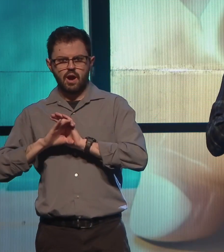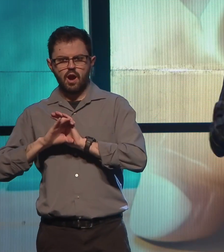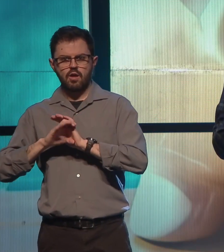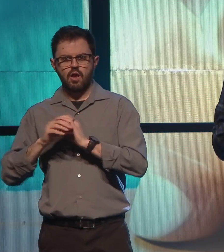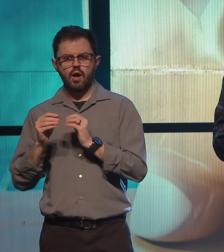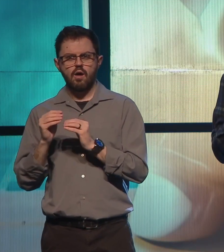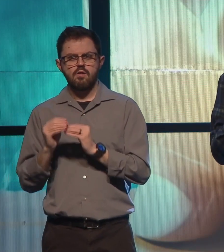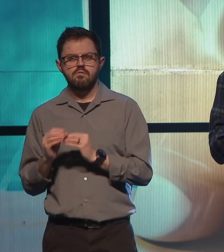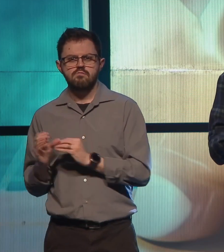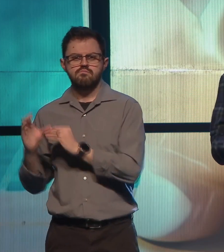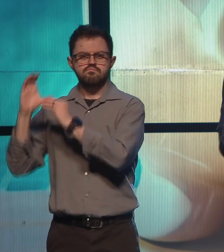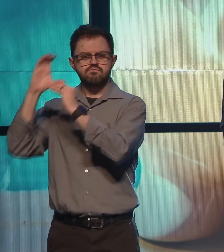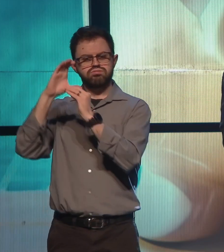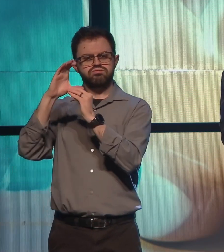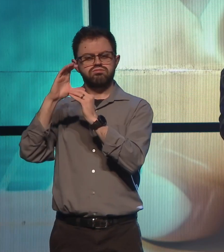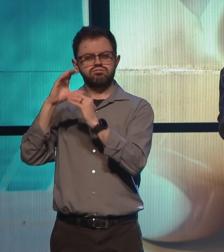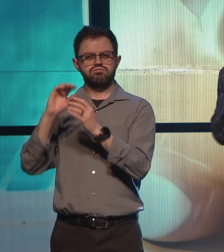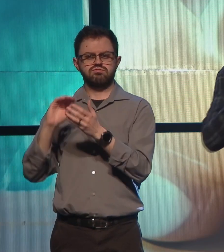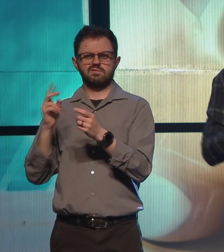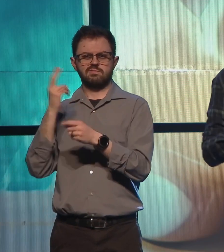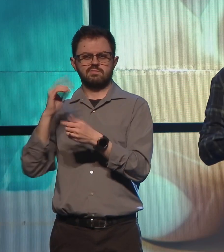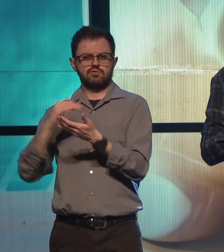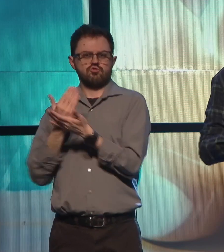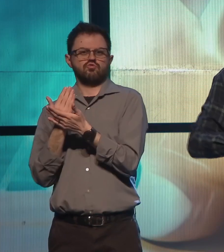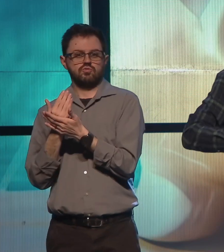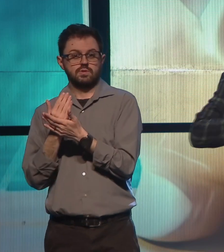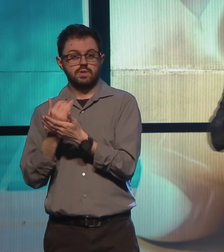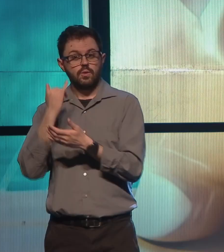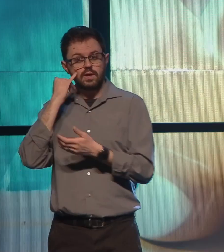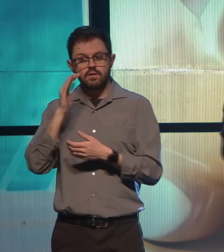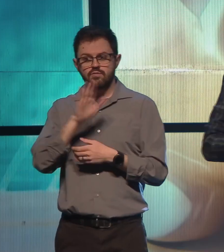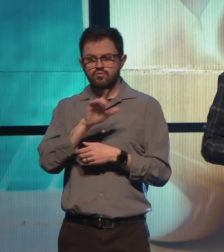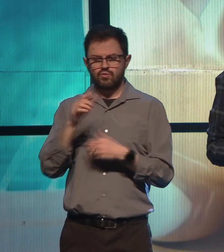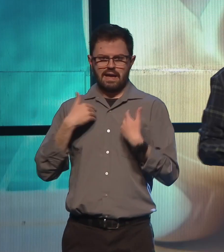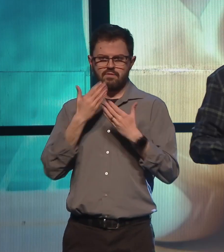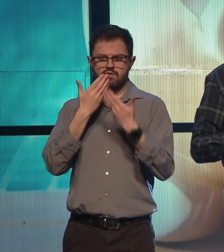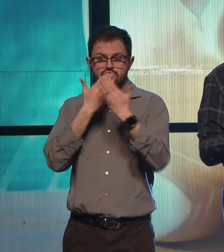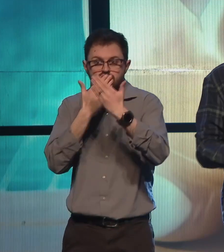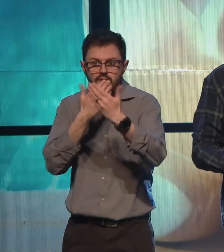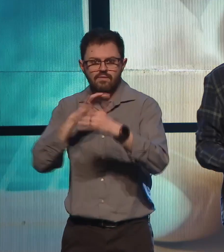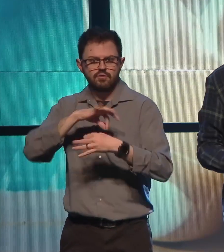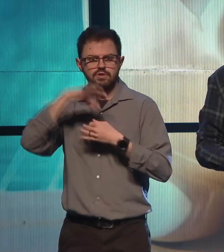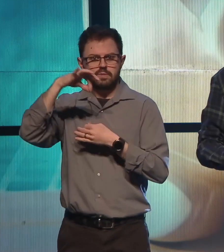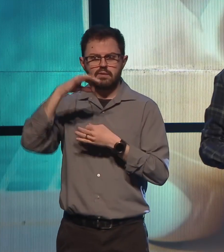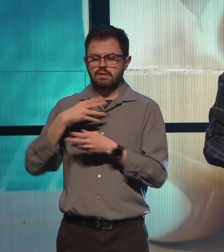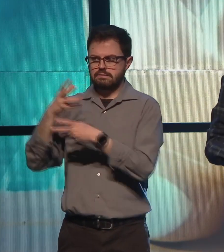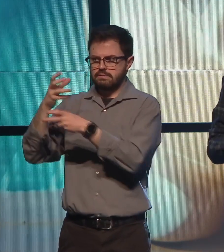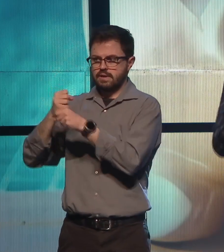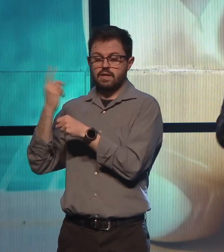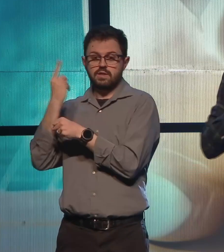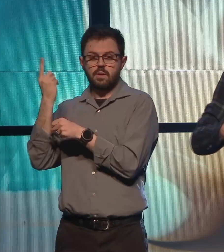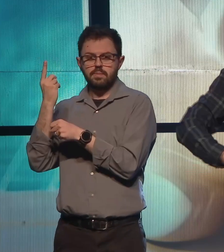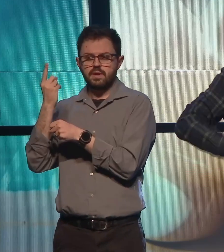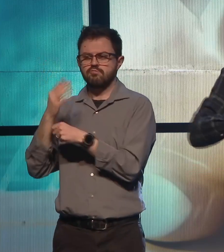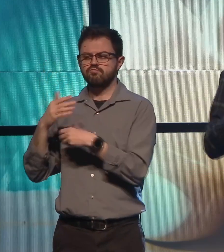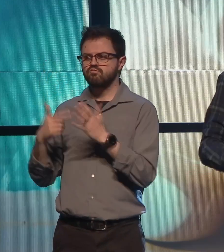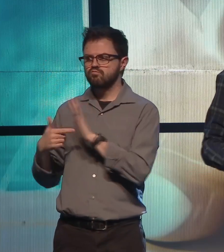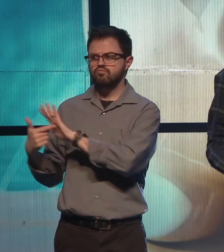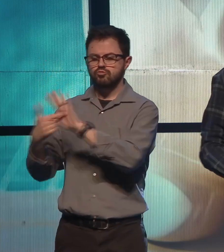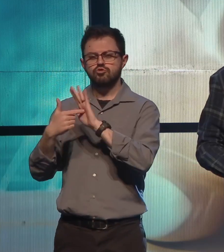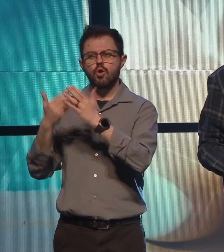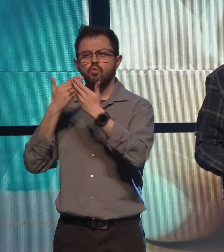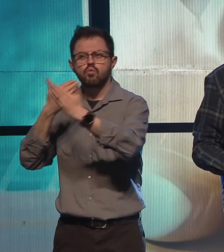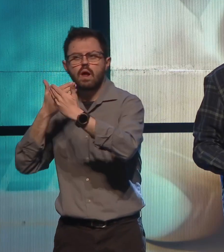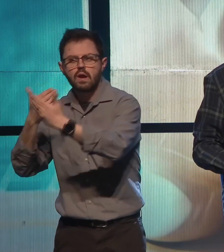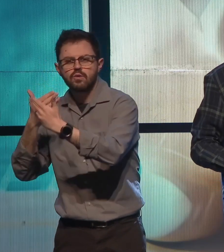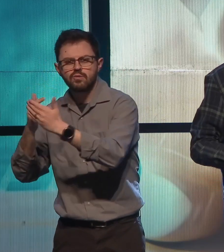you have a grateful spirit and you receive, you're going to show gratitude if that's your character, right? So receiving exposes